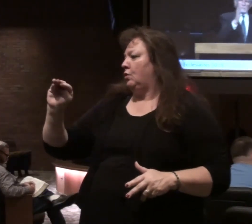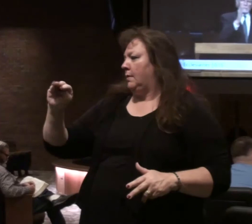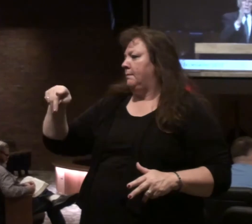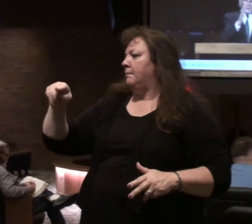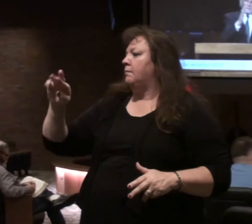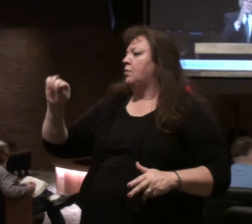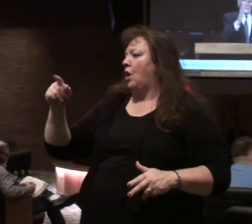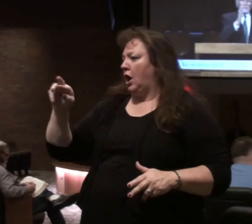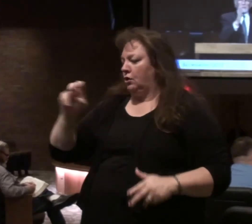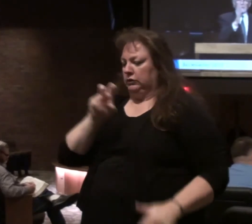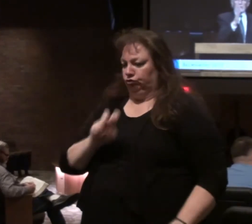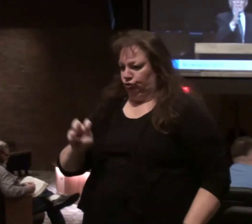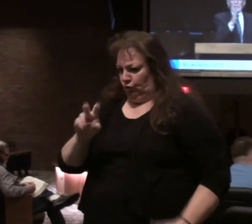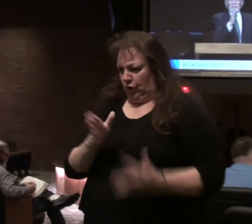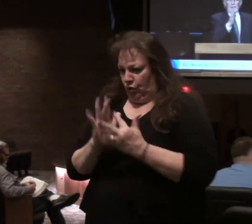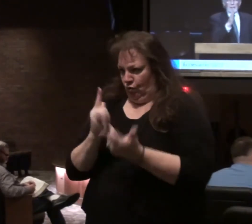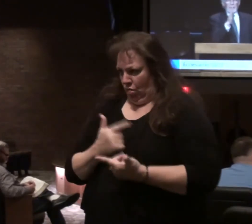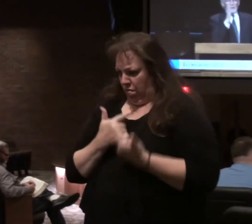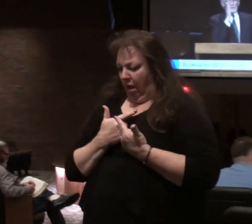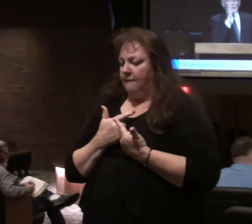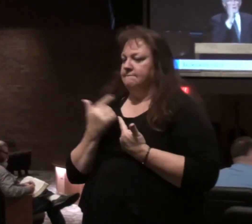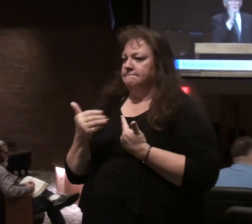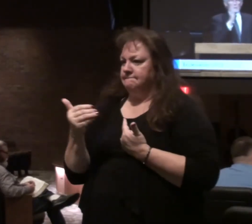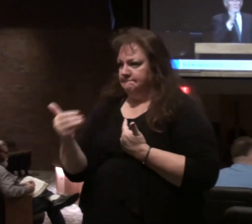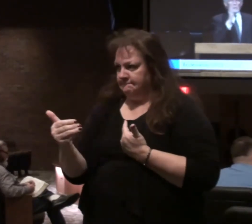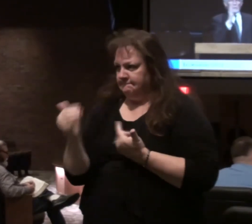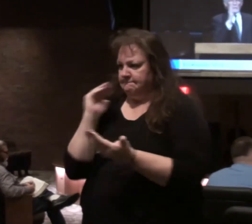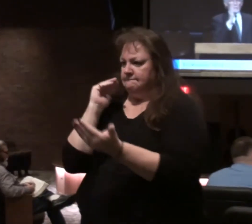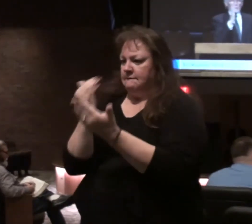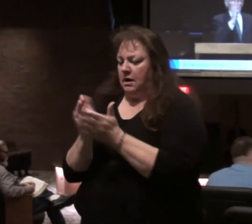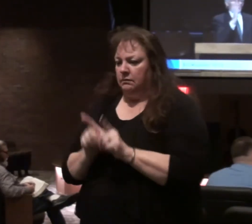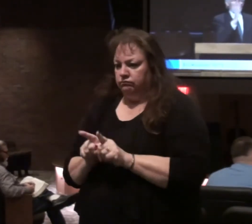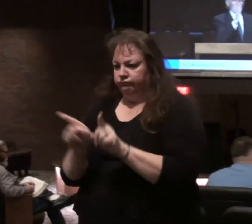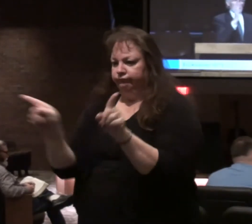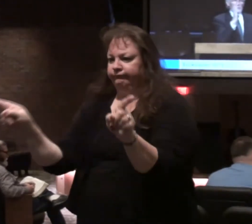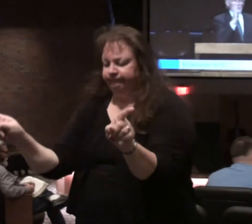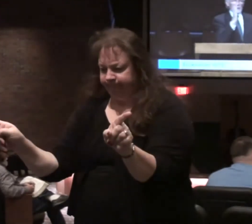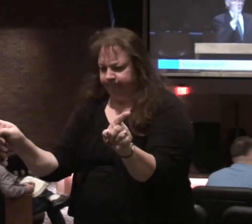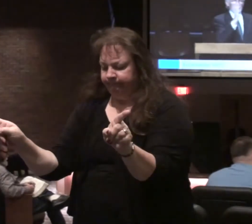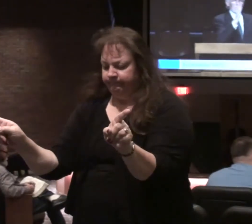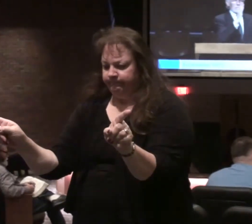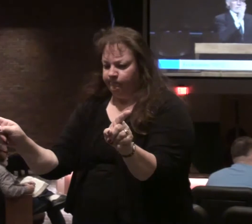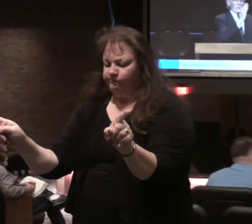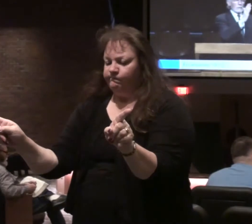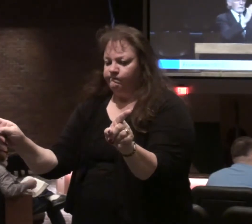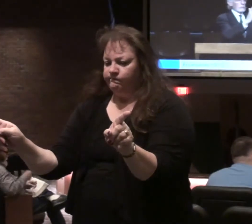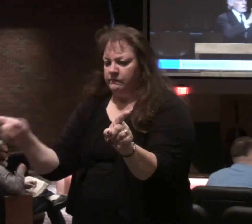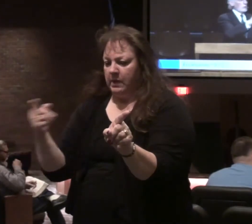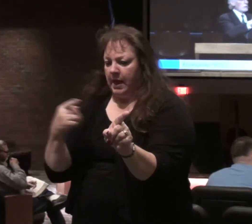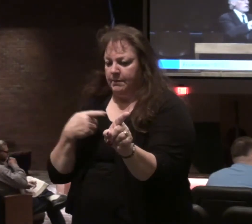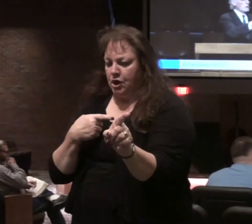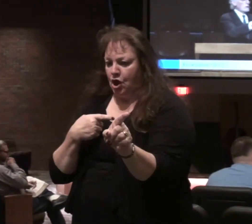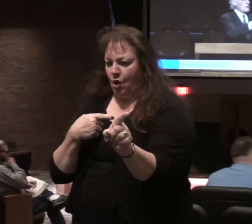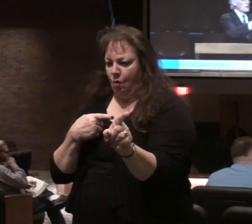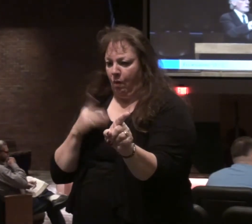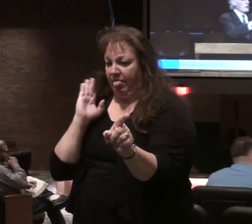journeying through life. And he came to a fork in the road, and he decided, well, I'll go this